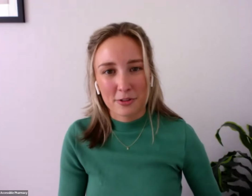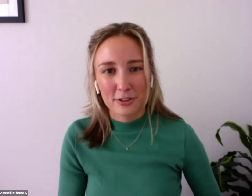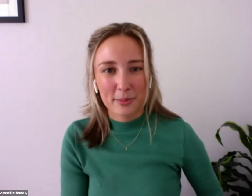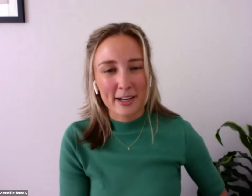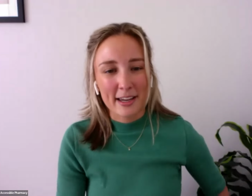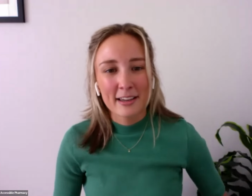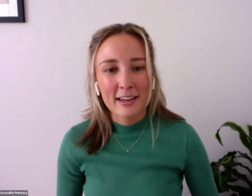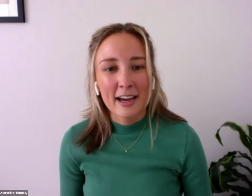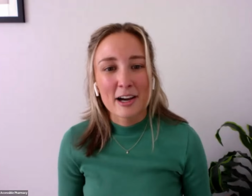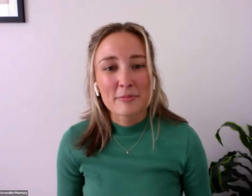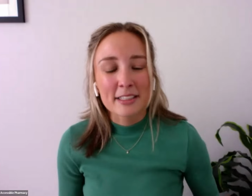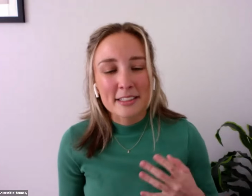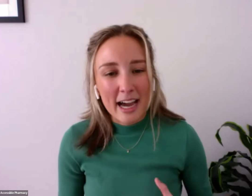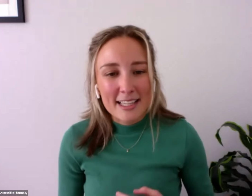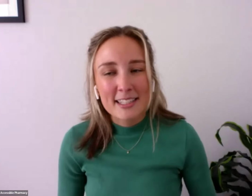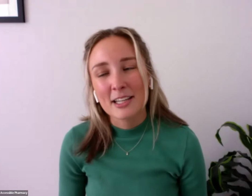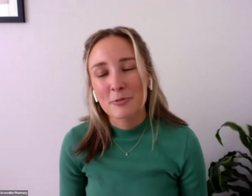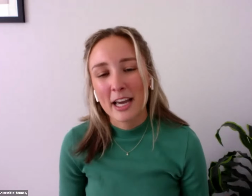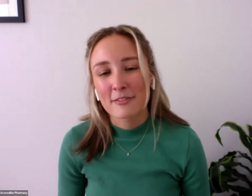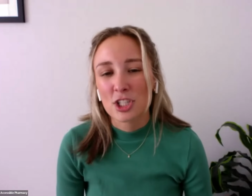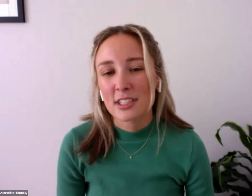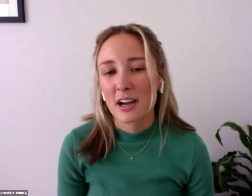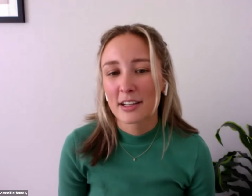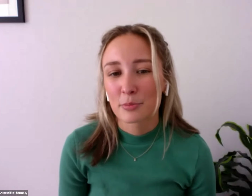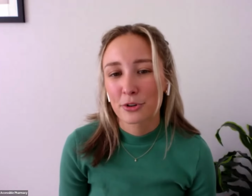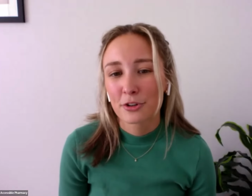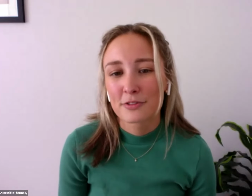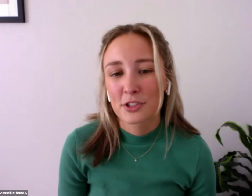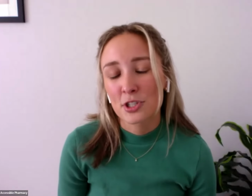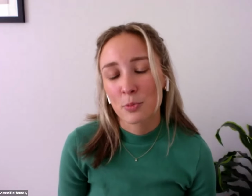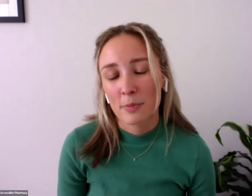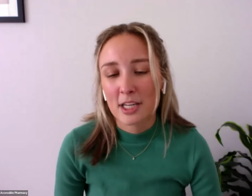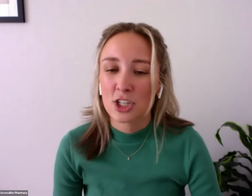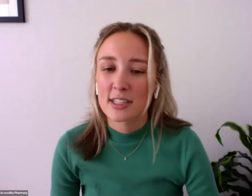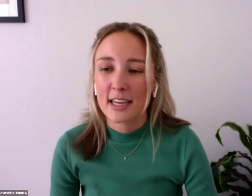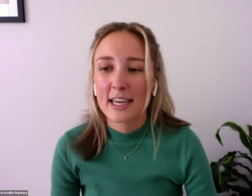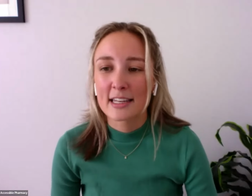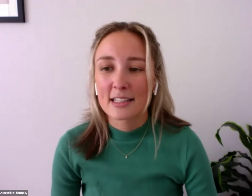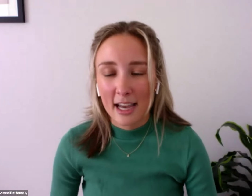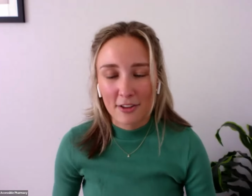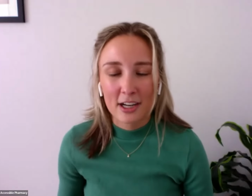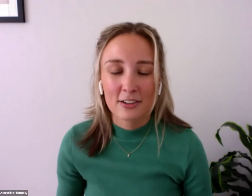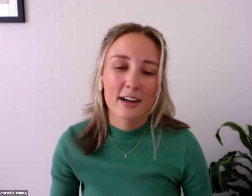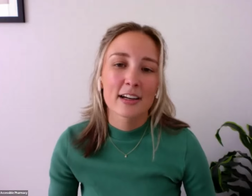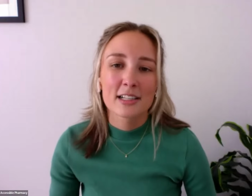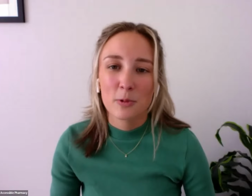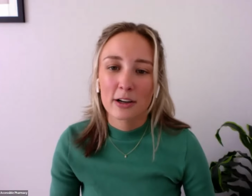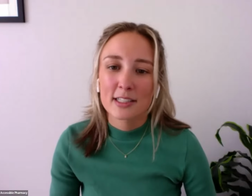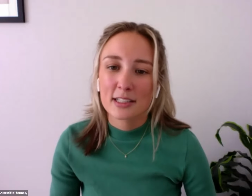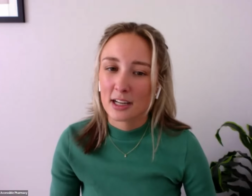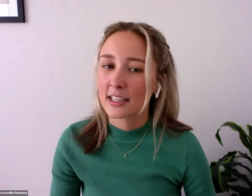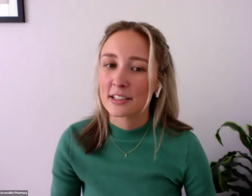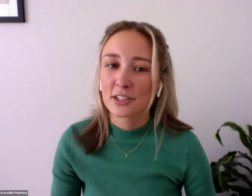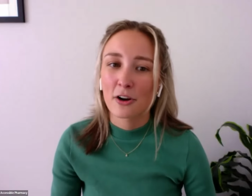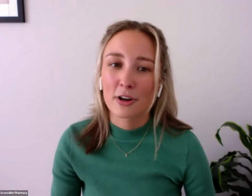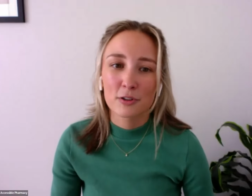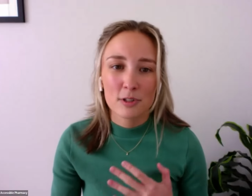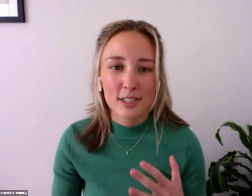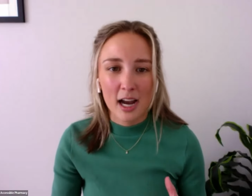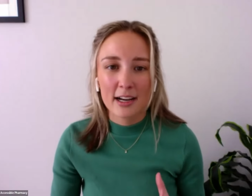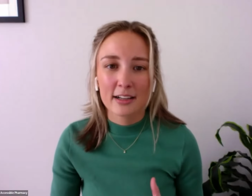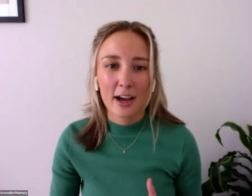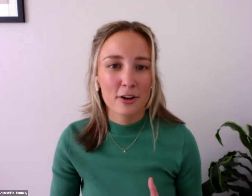and we're thrilled about it. Lastly, we have just gotten approved to support patients in South Carolina as well as Kentucky.